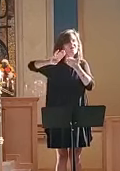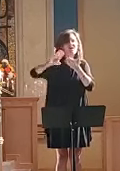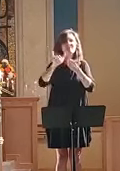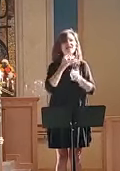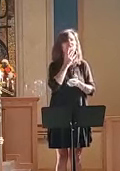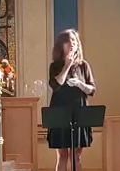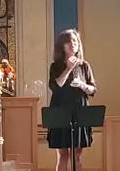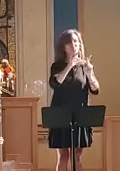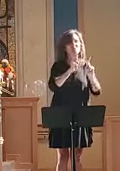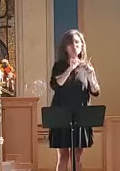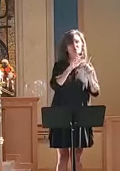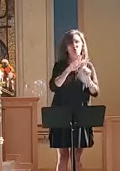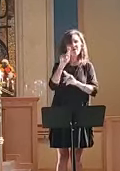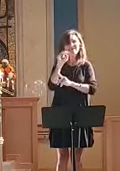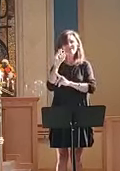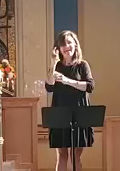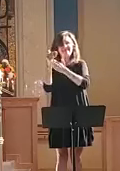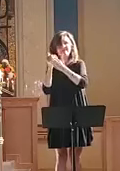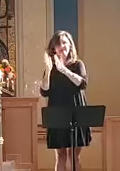this very